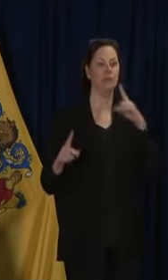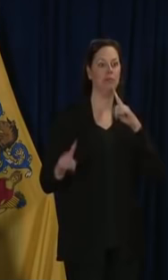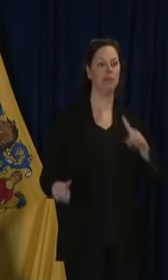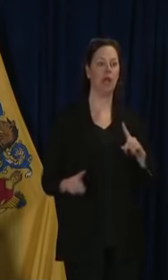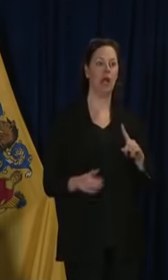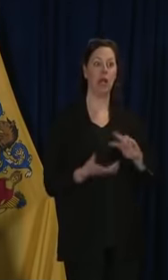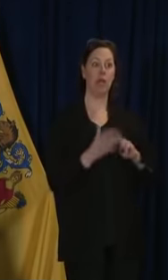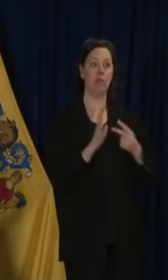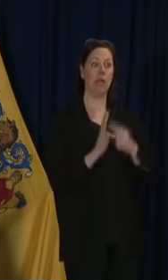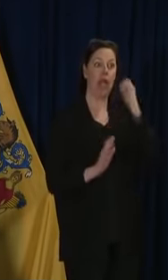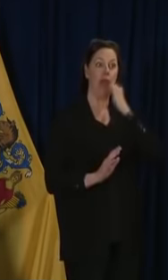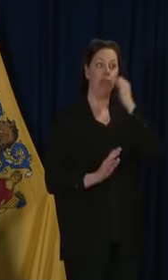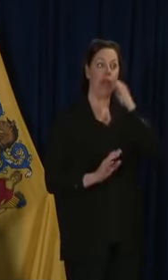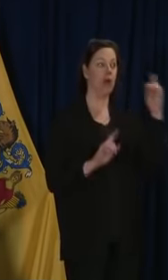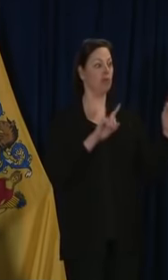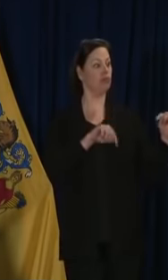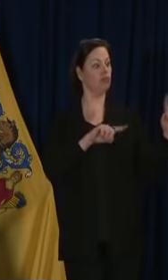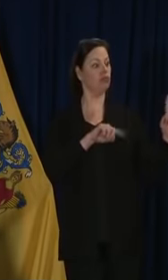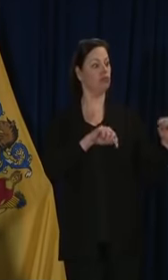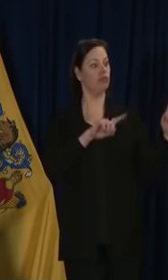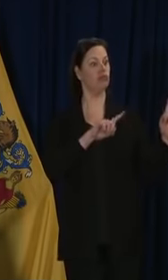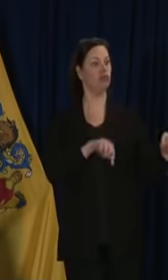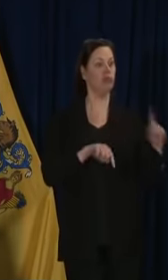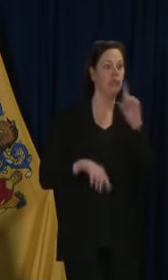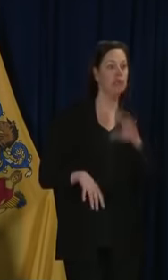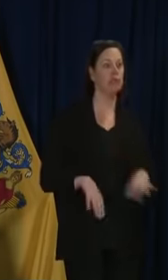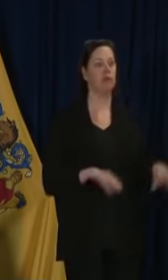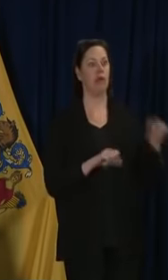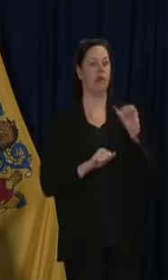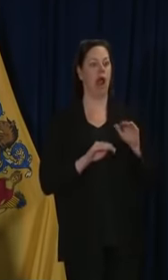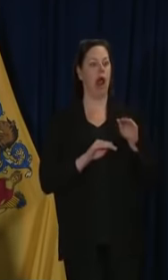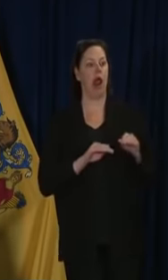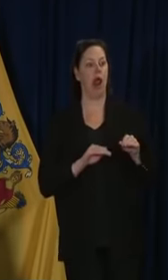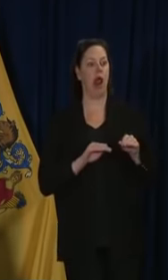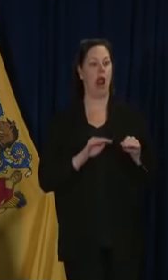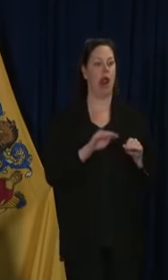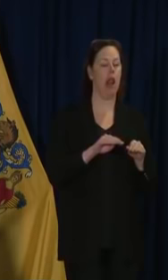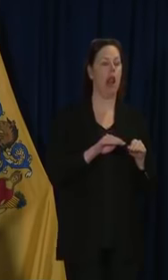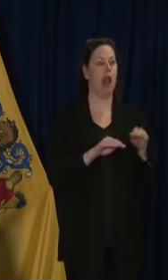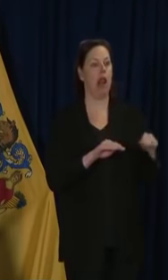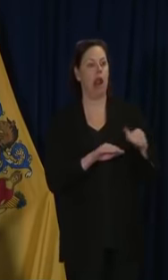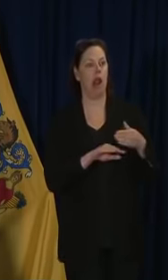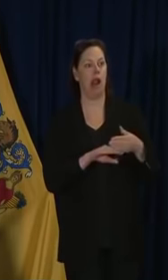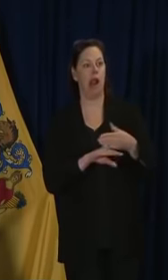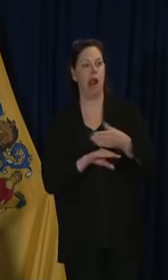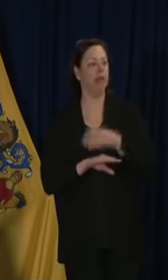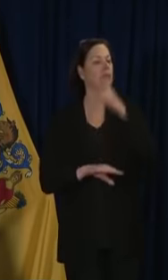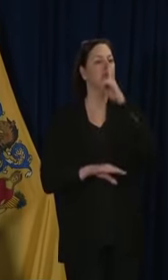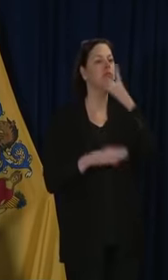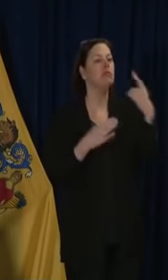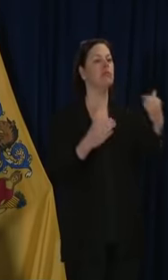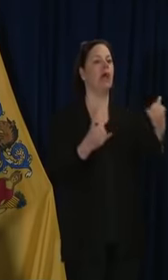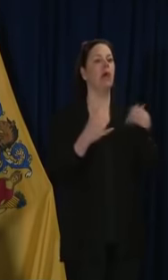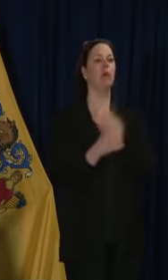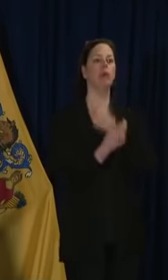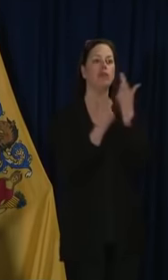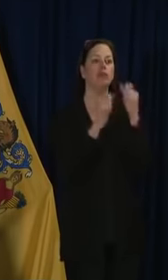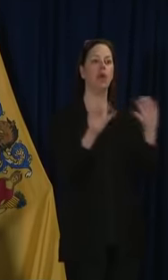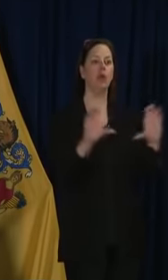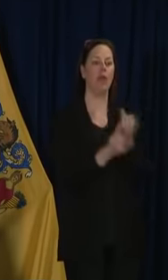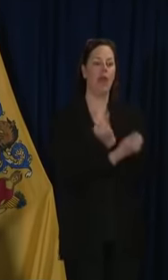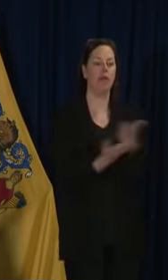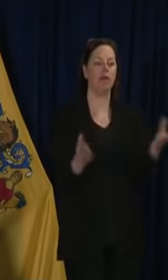each day and take incremental steps. We are, however, doing everything we can